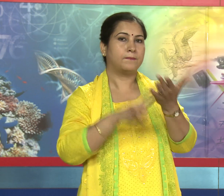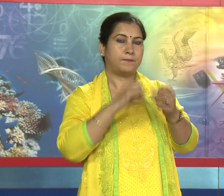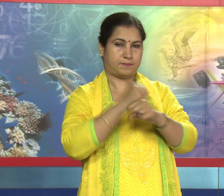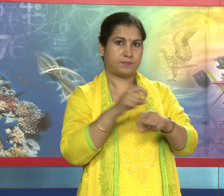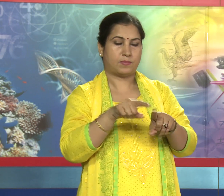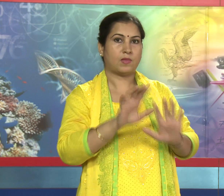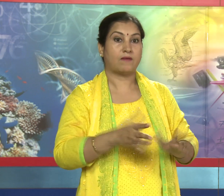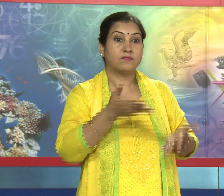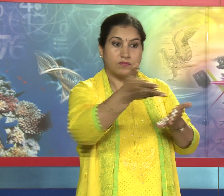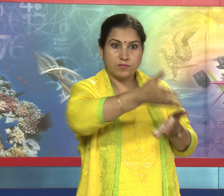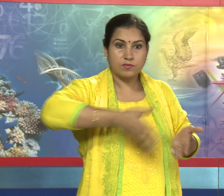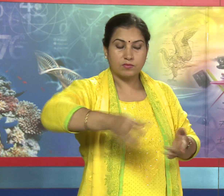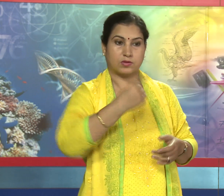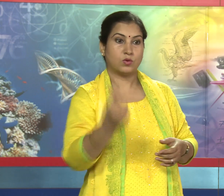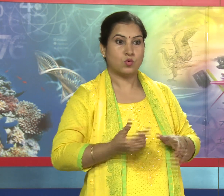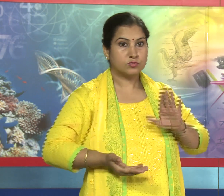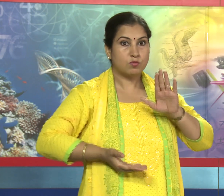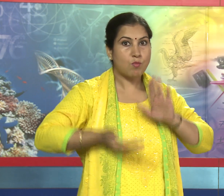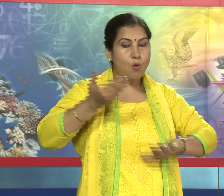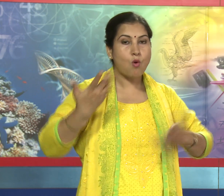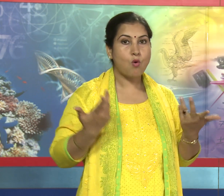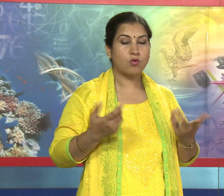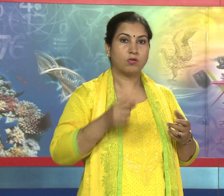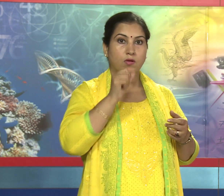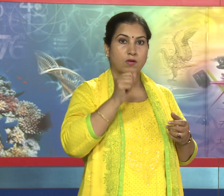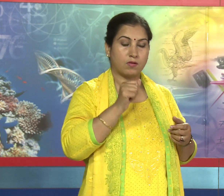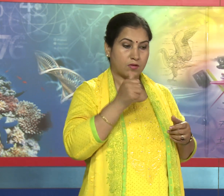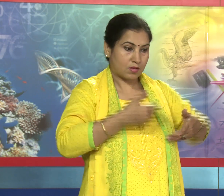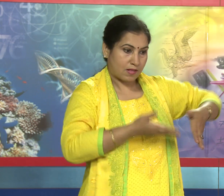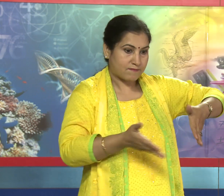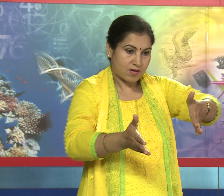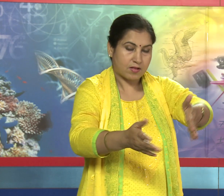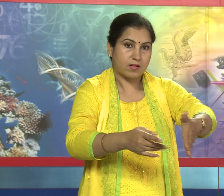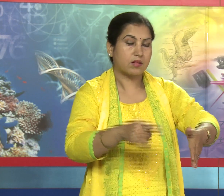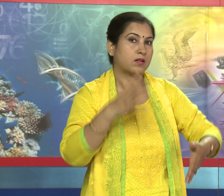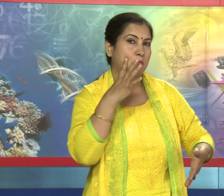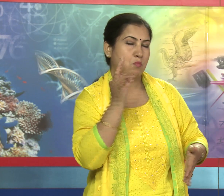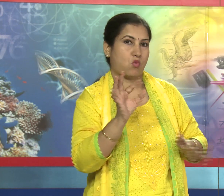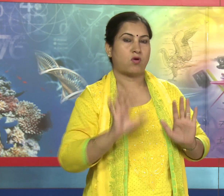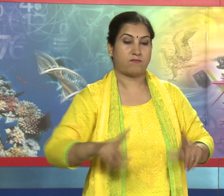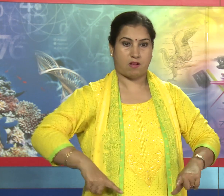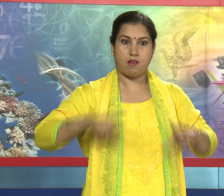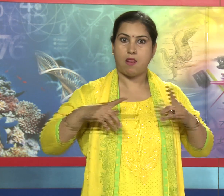Because of their utility, rivers are important for life and